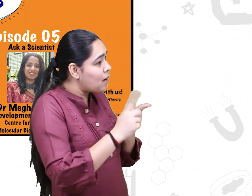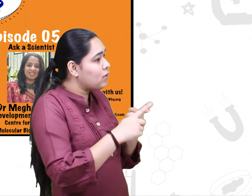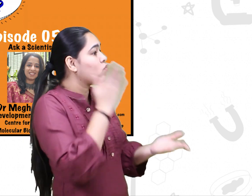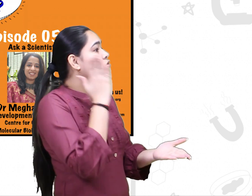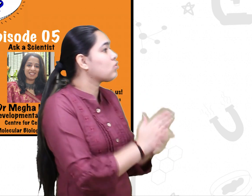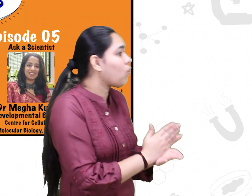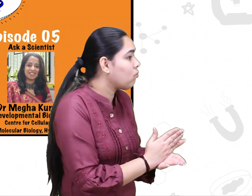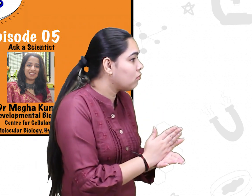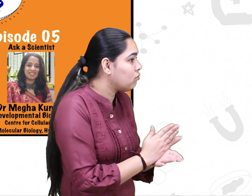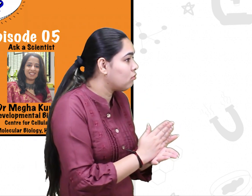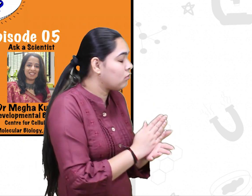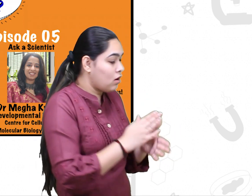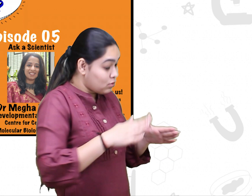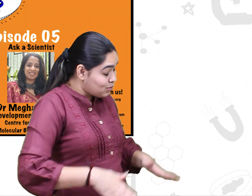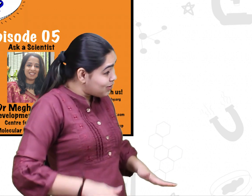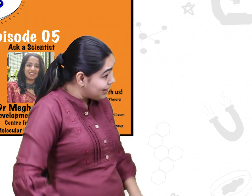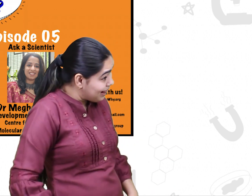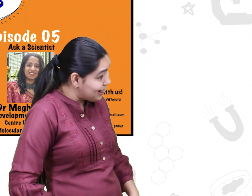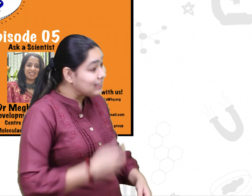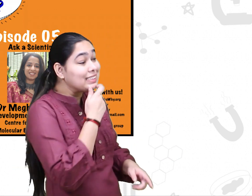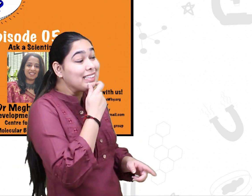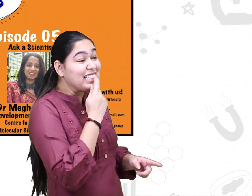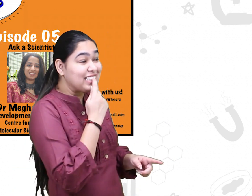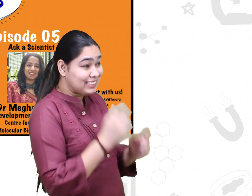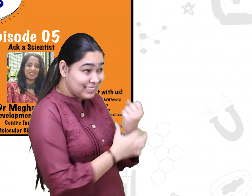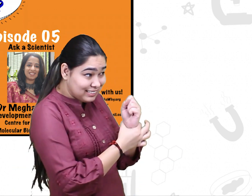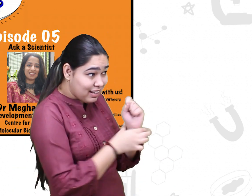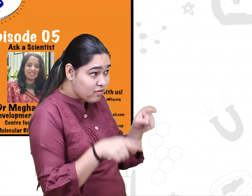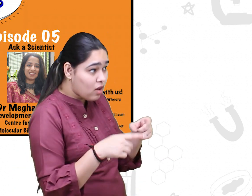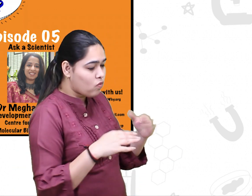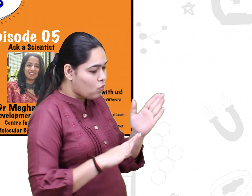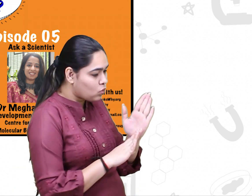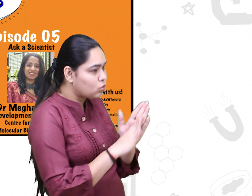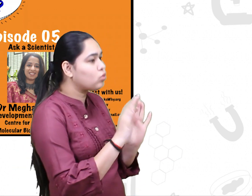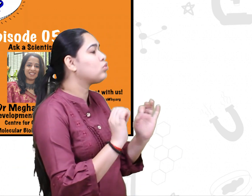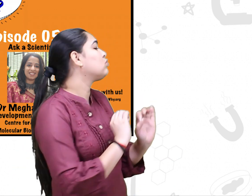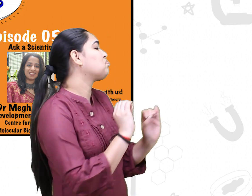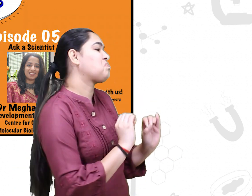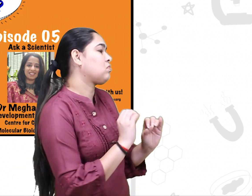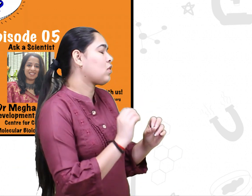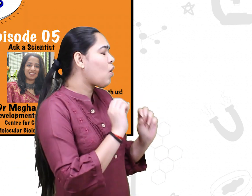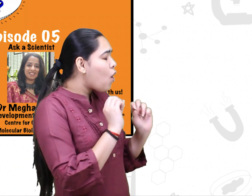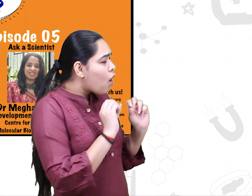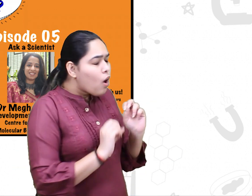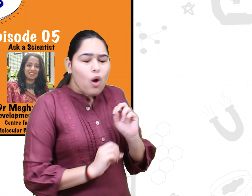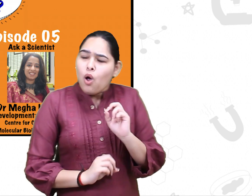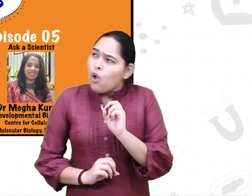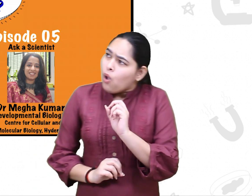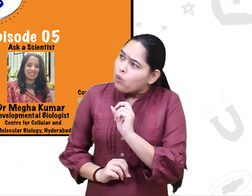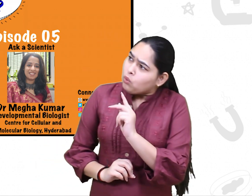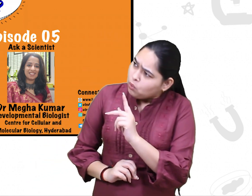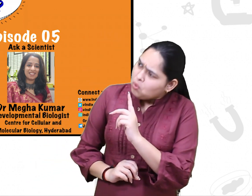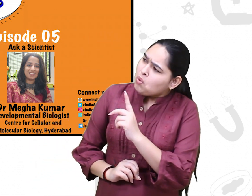the snake begins the development of the leg, it isn't able to sustain that development. And that's why